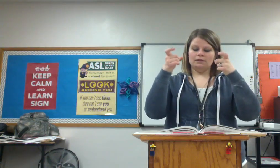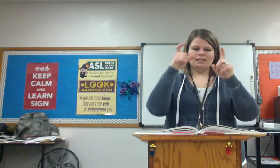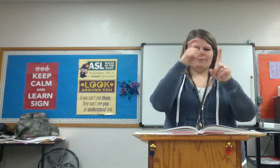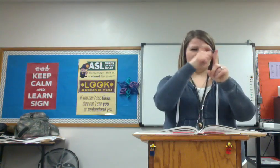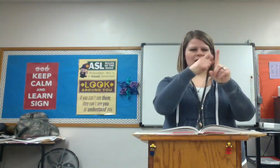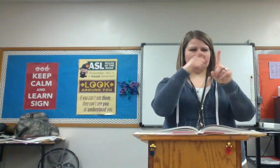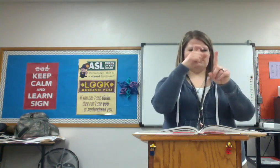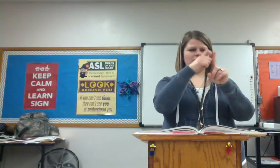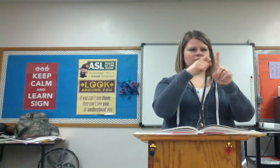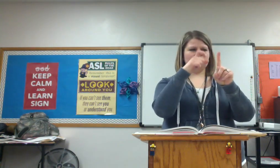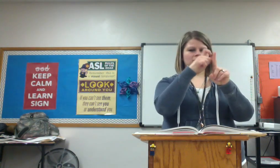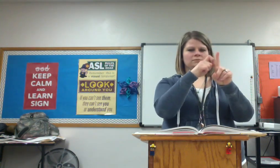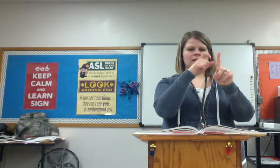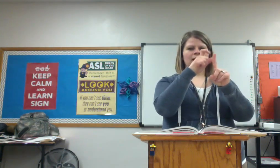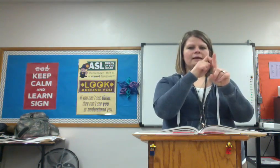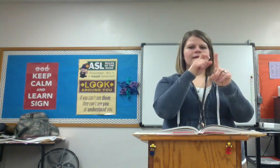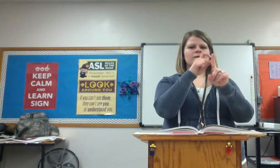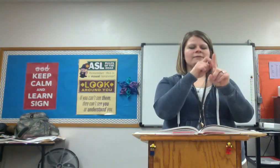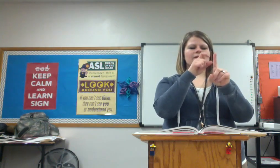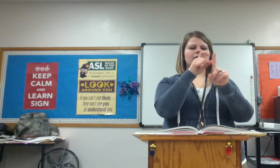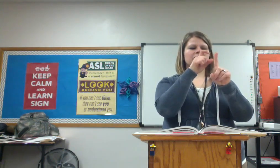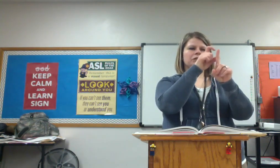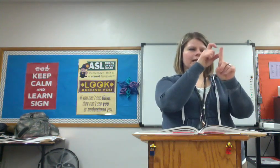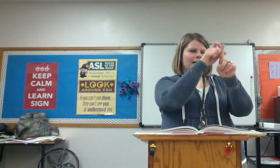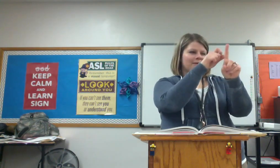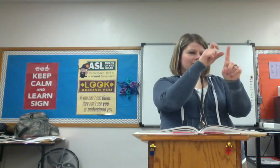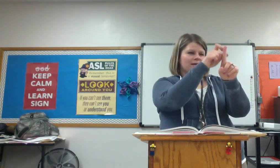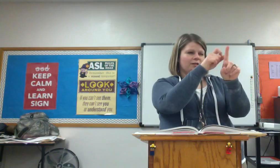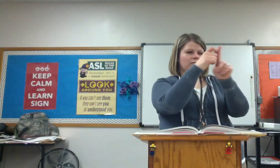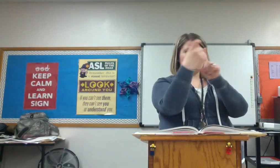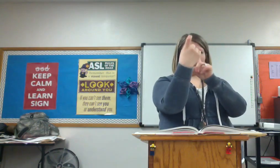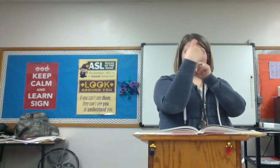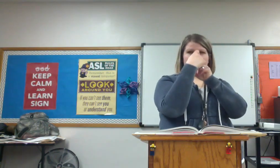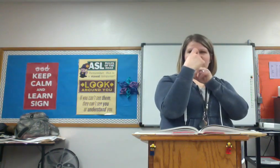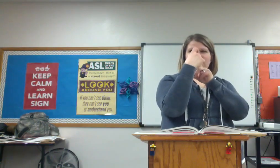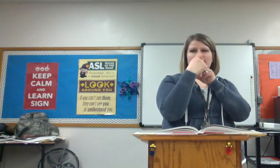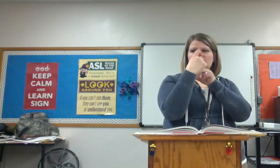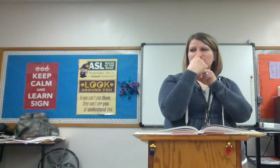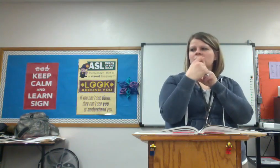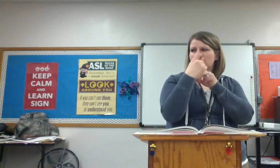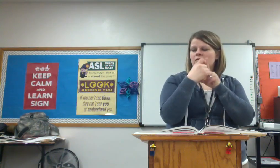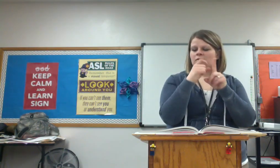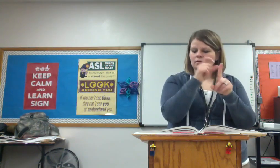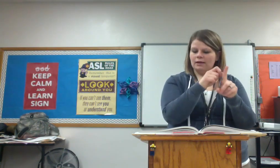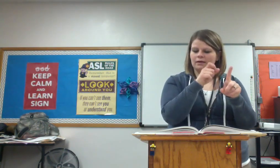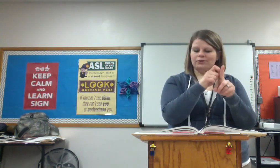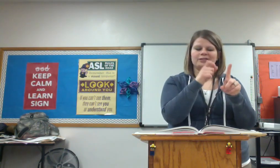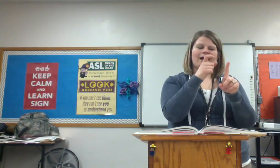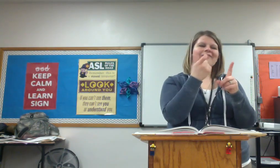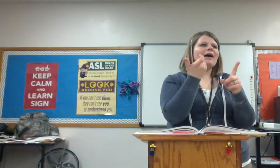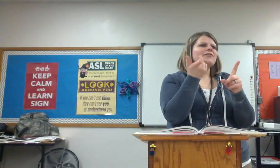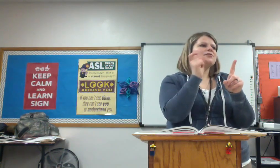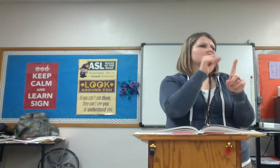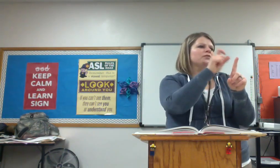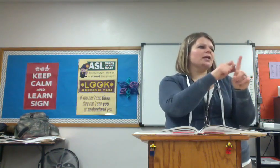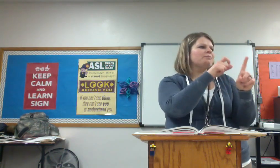to pick on, and this one can be directional, like I'm picking on you and you're picking on me, okay? Or I've used this for like